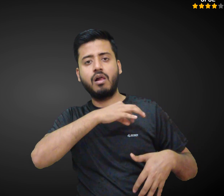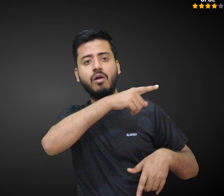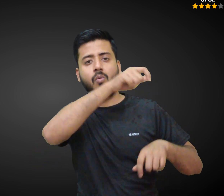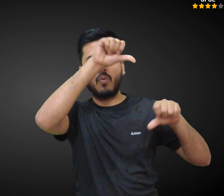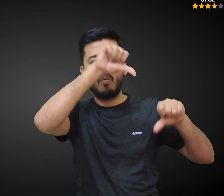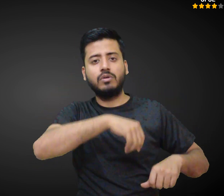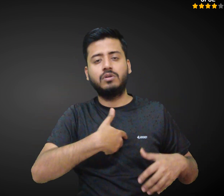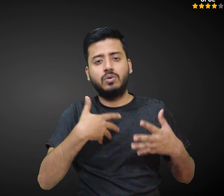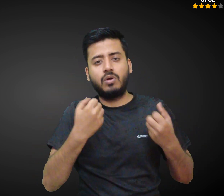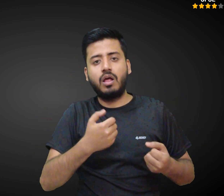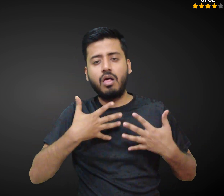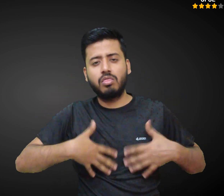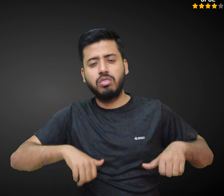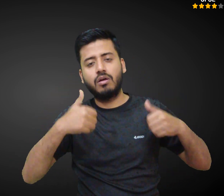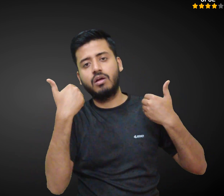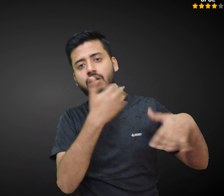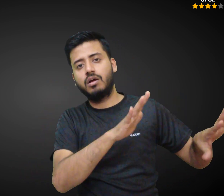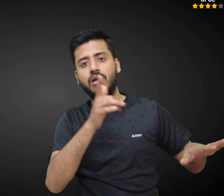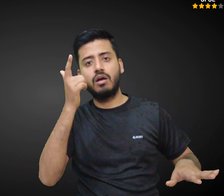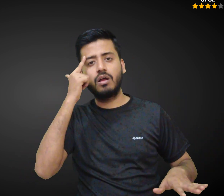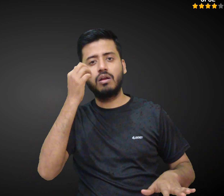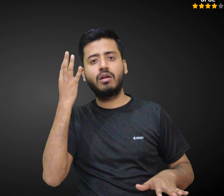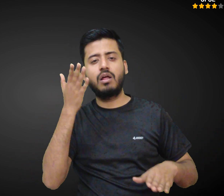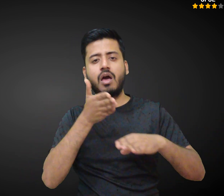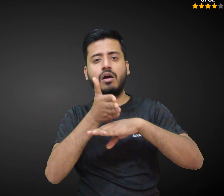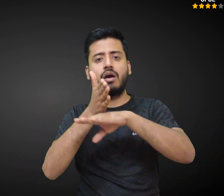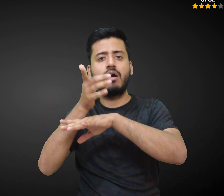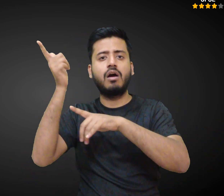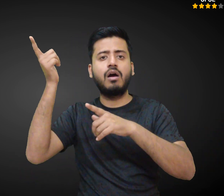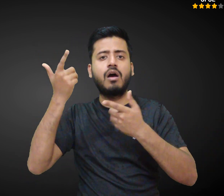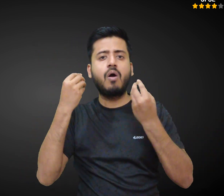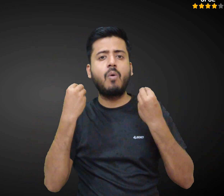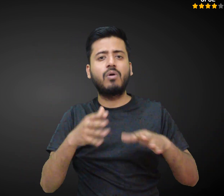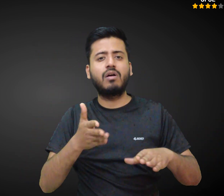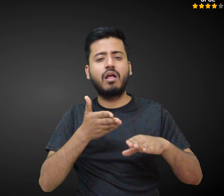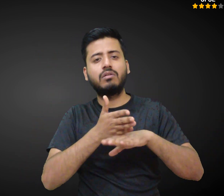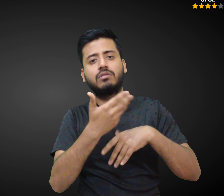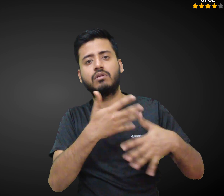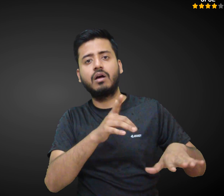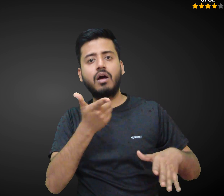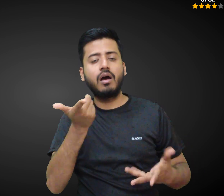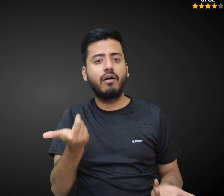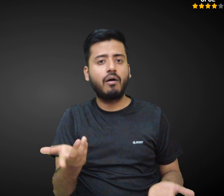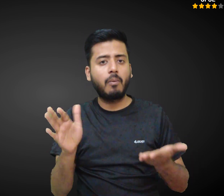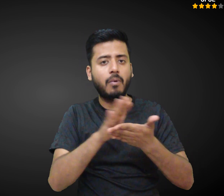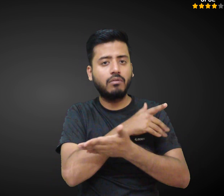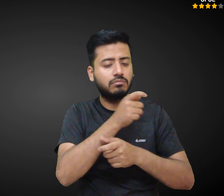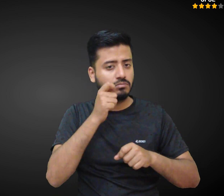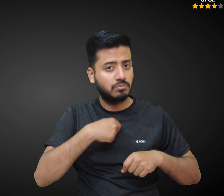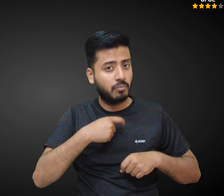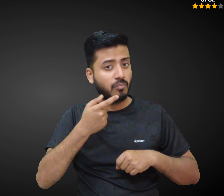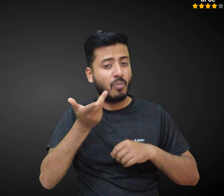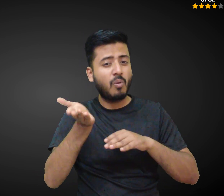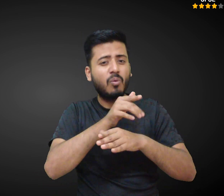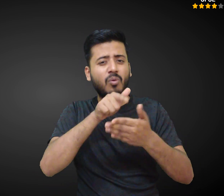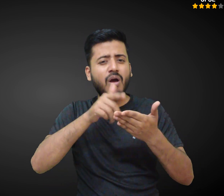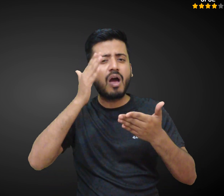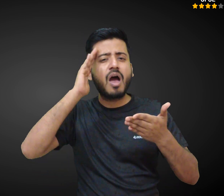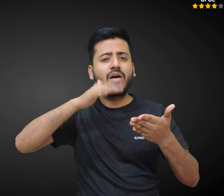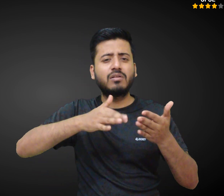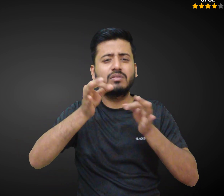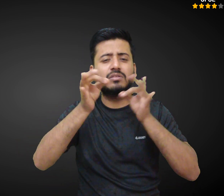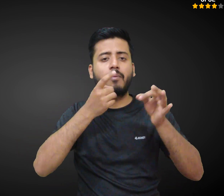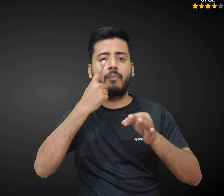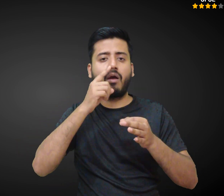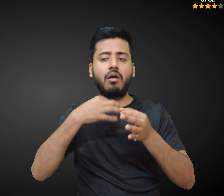since 2014, primarily due to concerns about fungus-infested garlic and the potential for quarantine pests like Amblysia